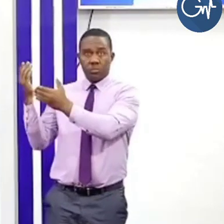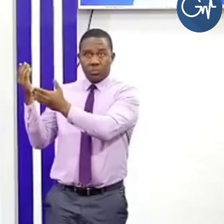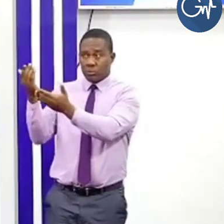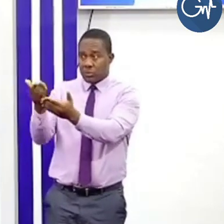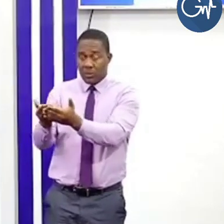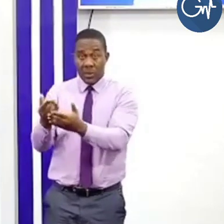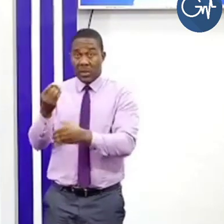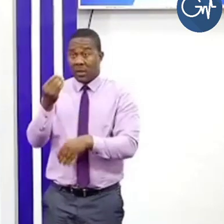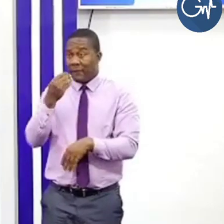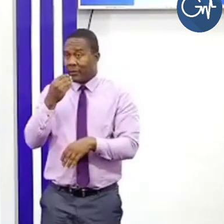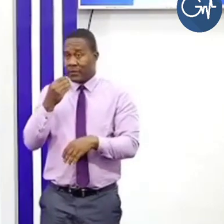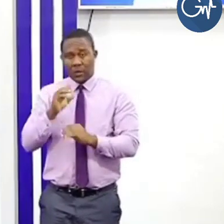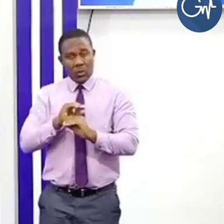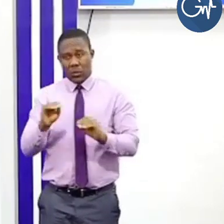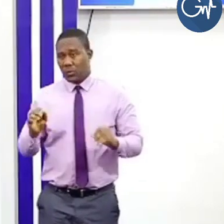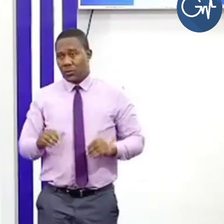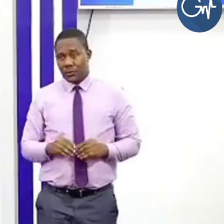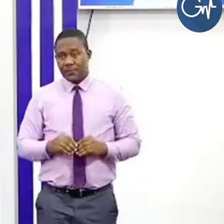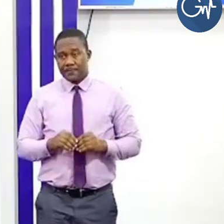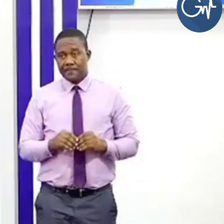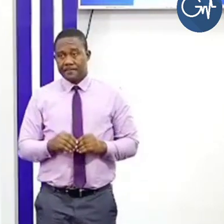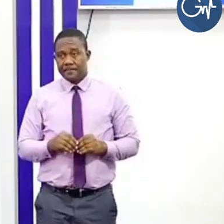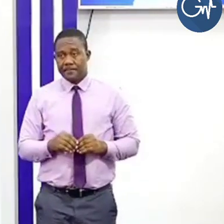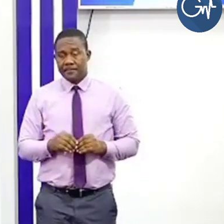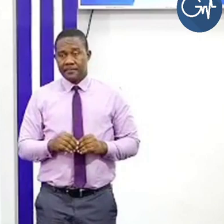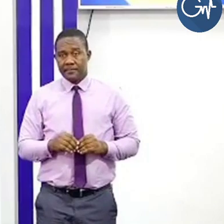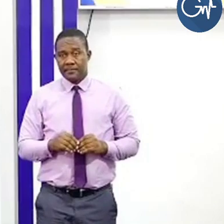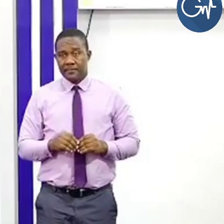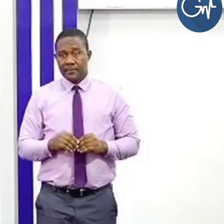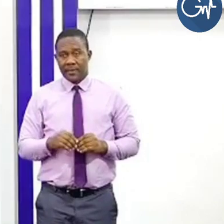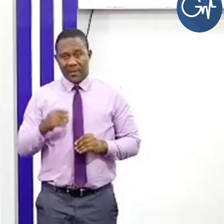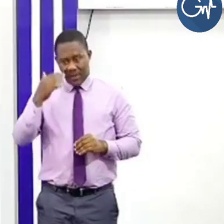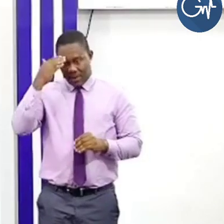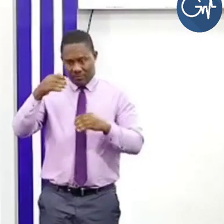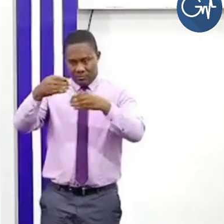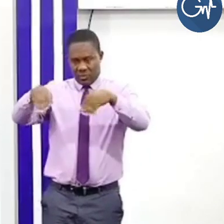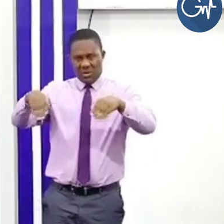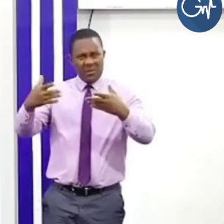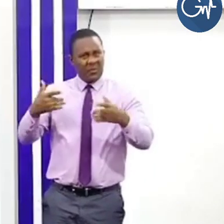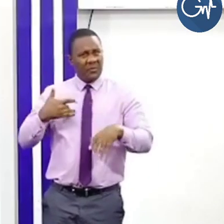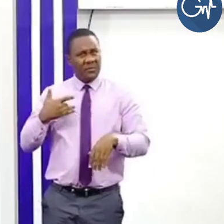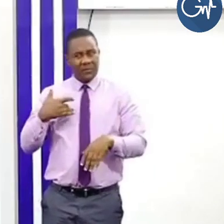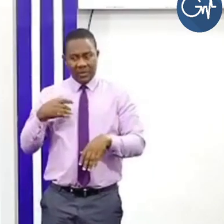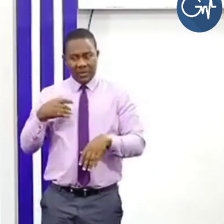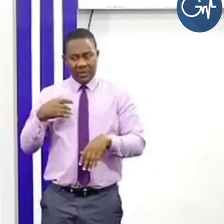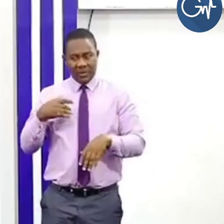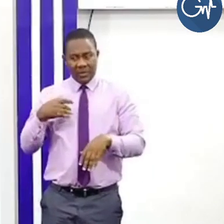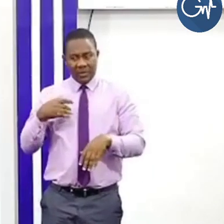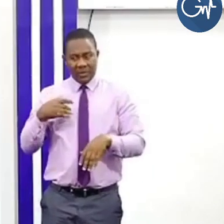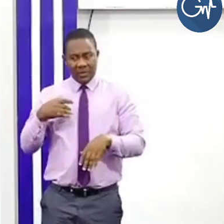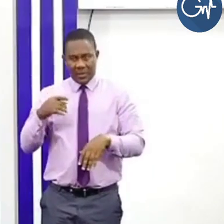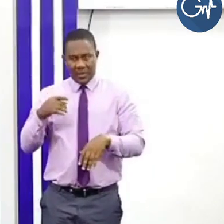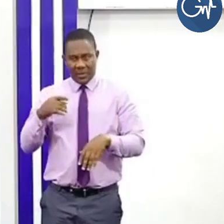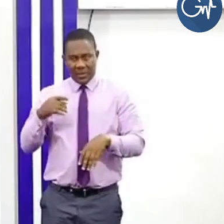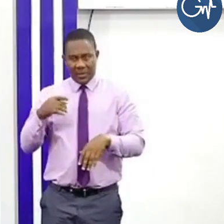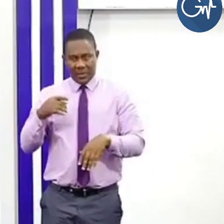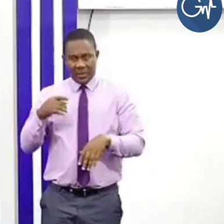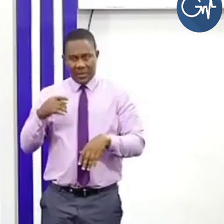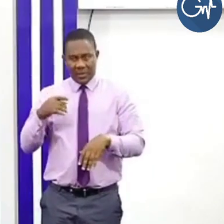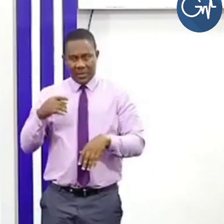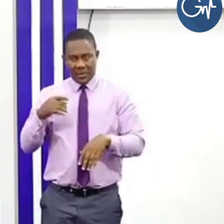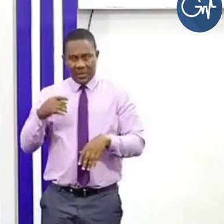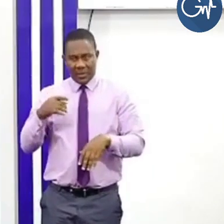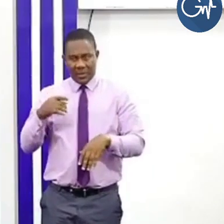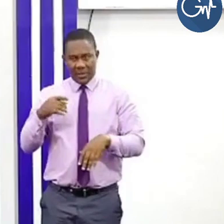yet, Adriani, I say, in Sue and Nasa Bibia wants them. Nippon omu